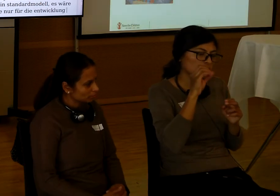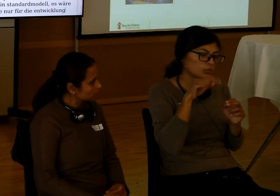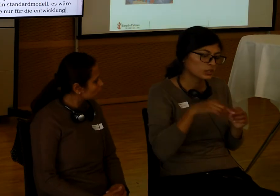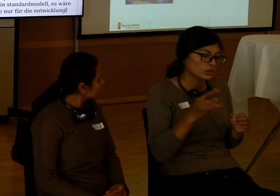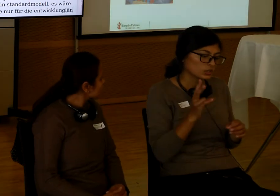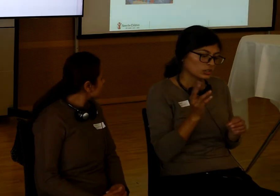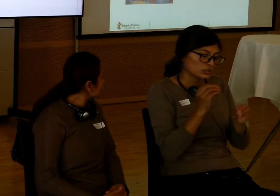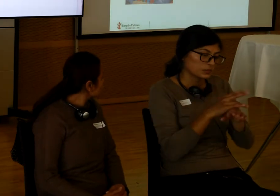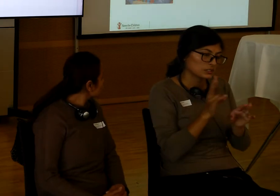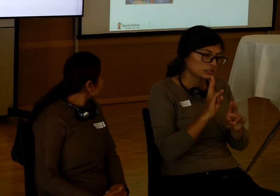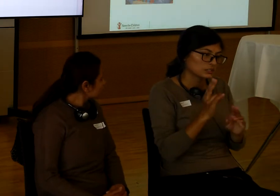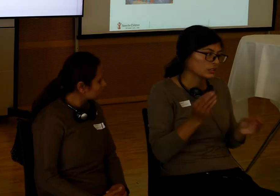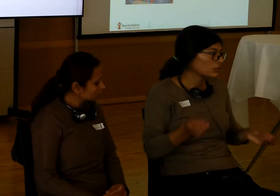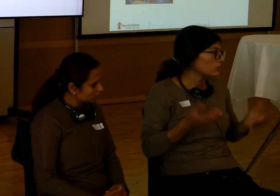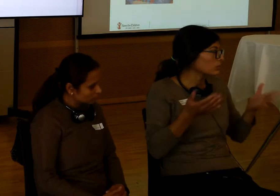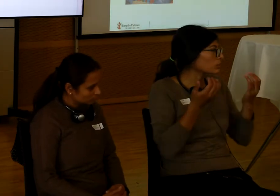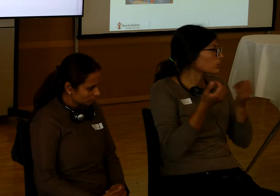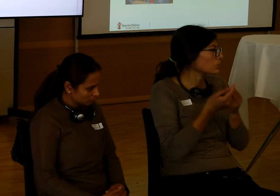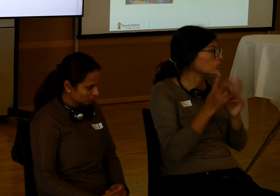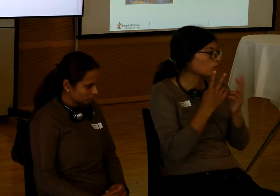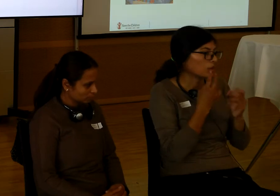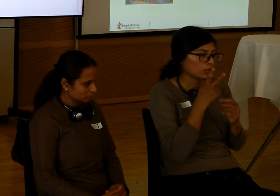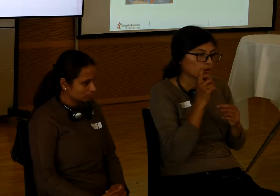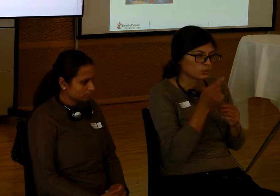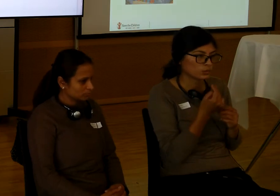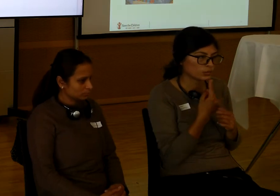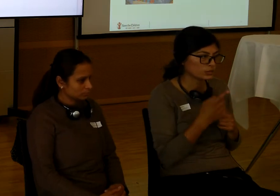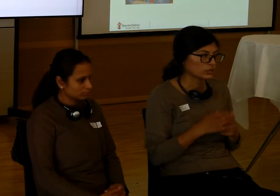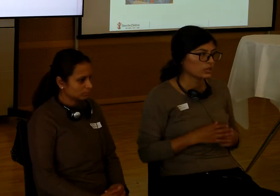inclusive education, we can say